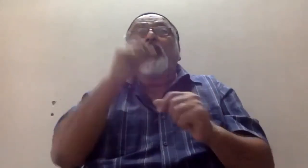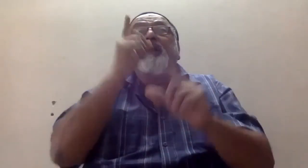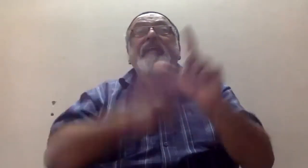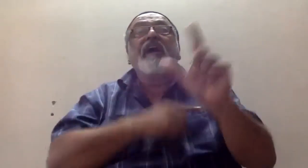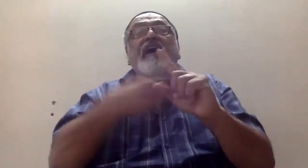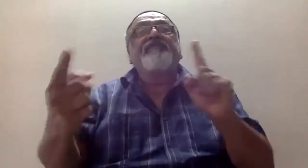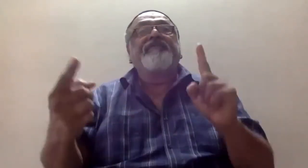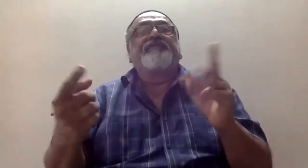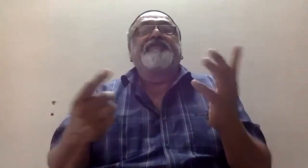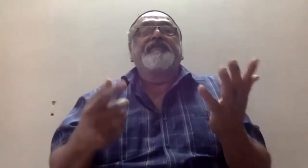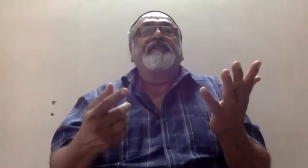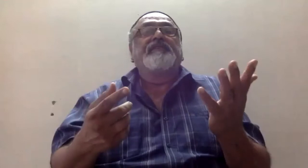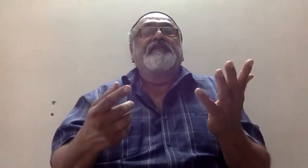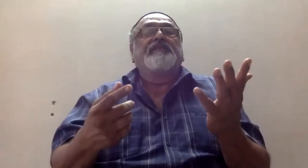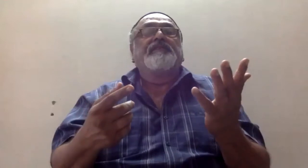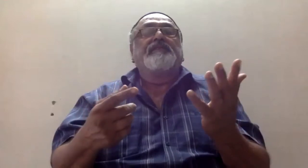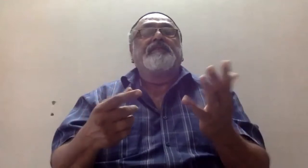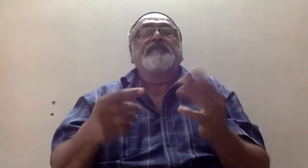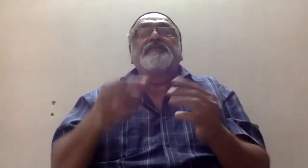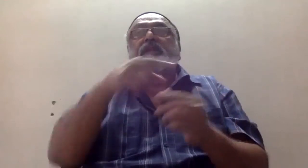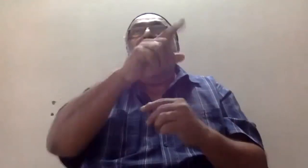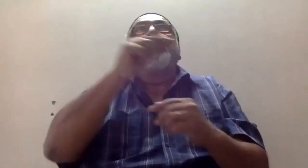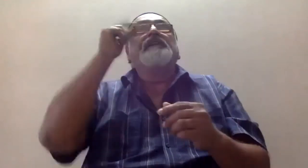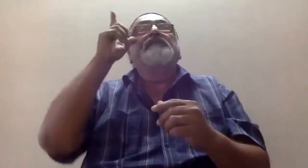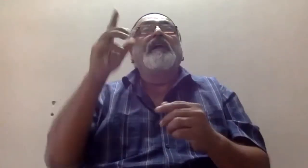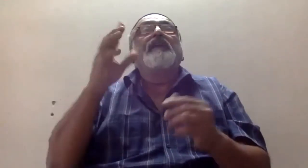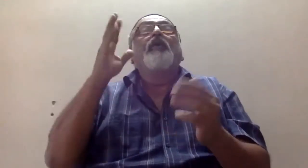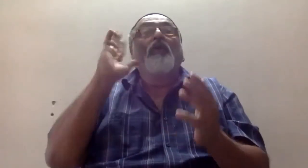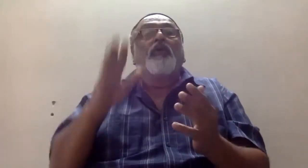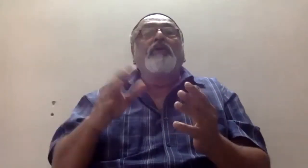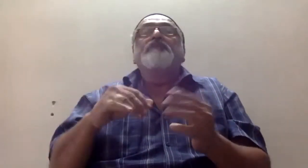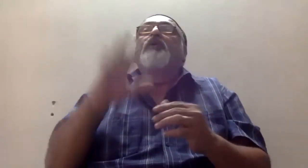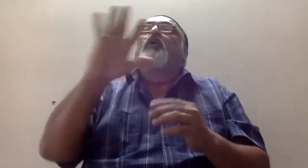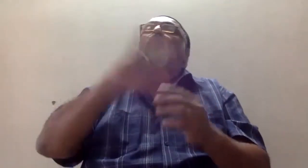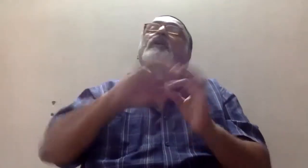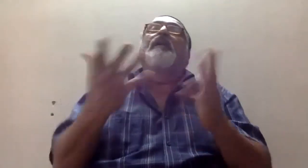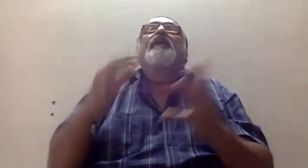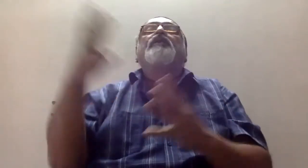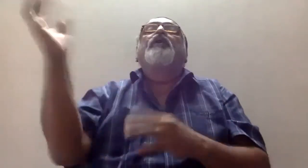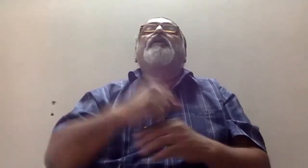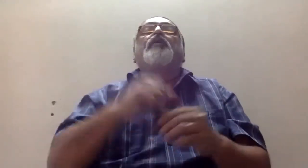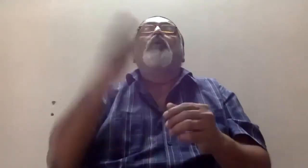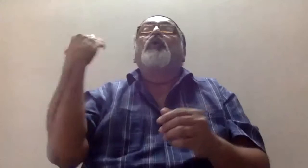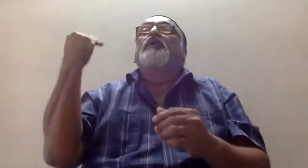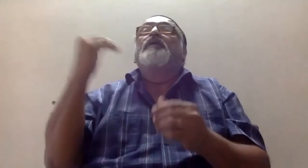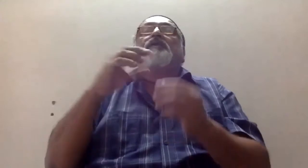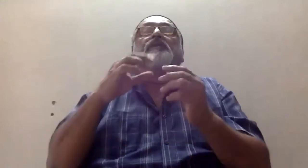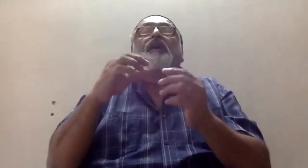And by the time the organization had already, processed with the whole system, they identified people,